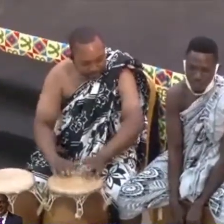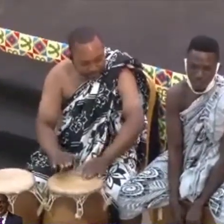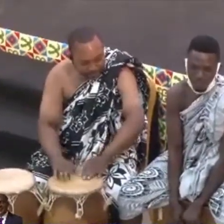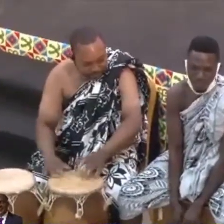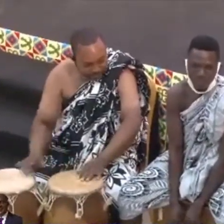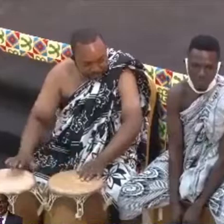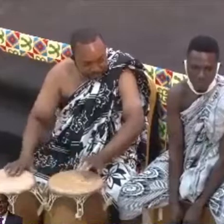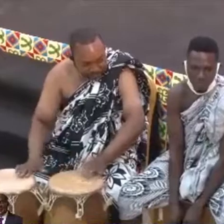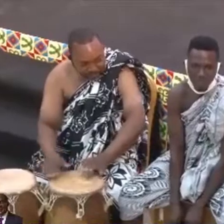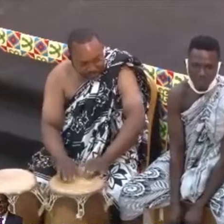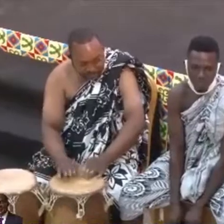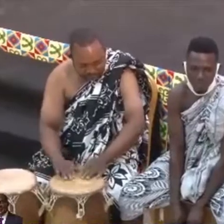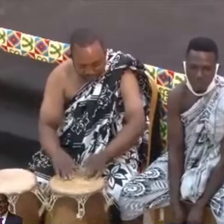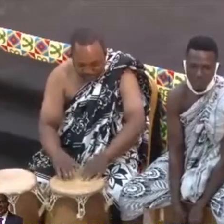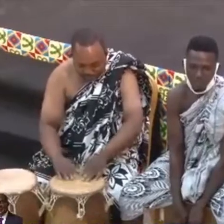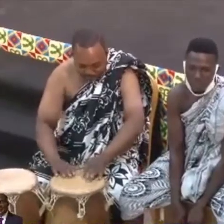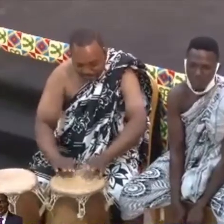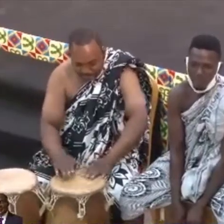ananuma makasaye